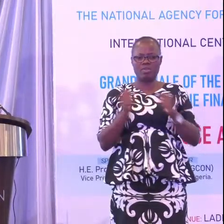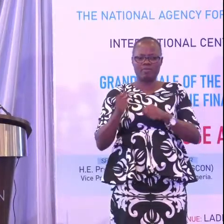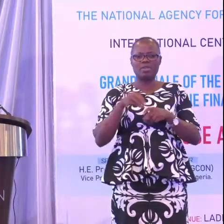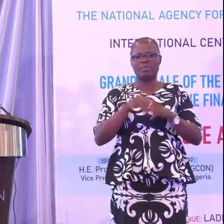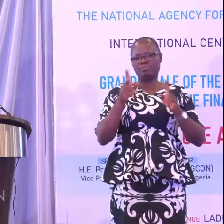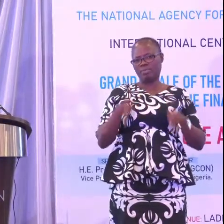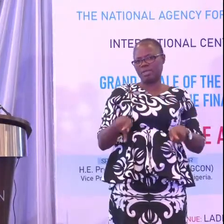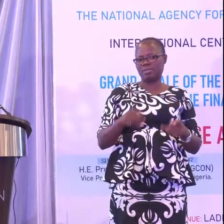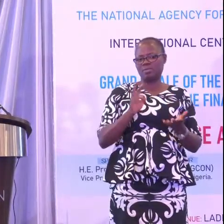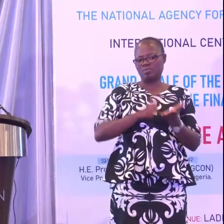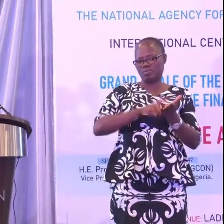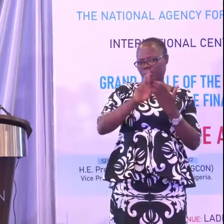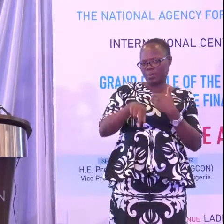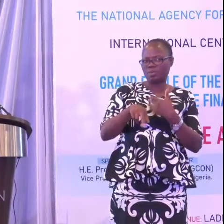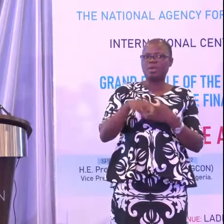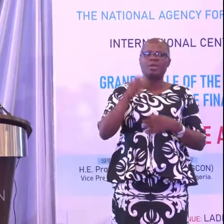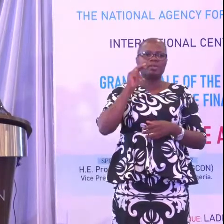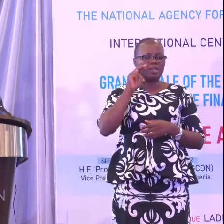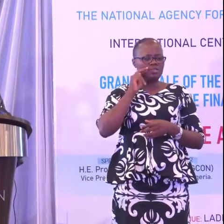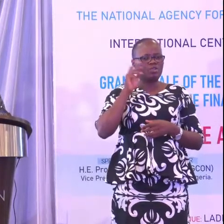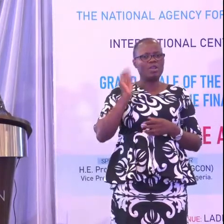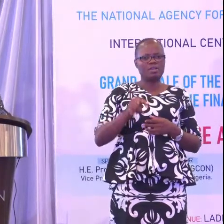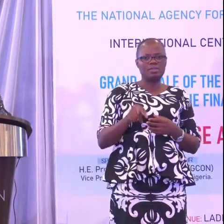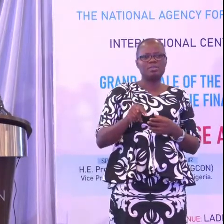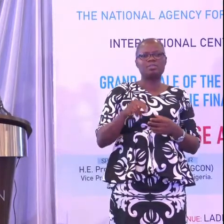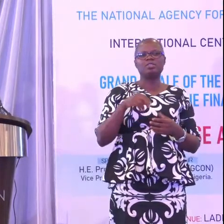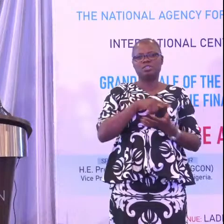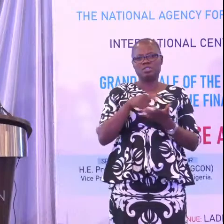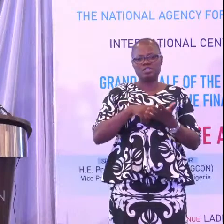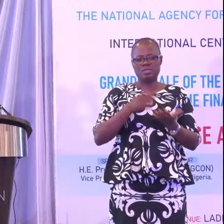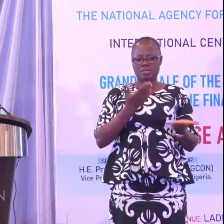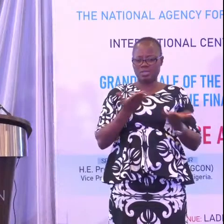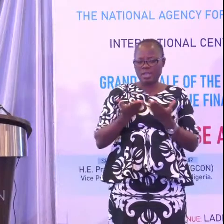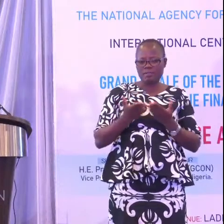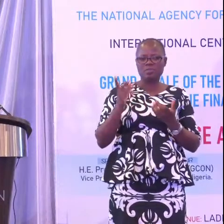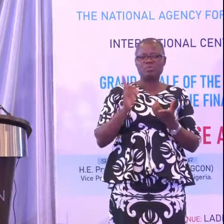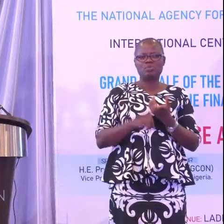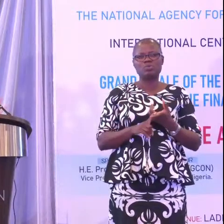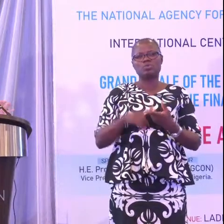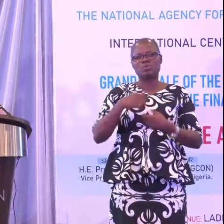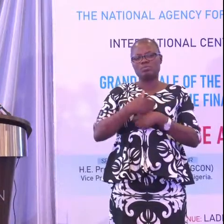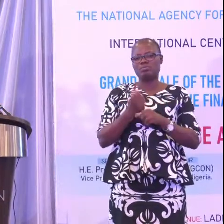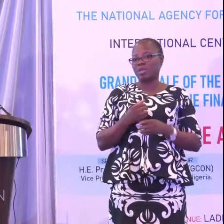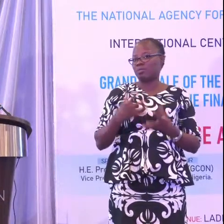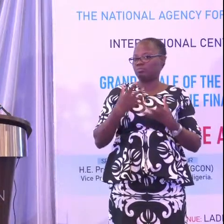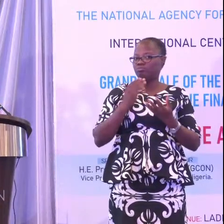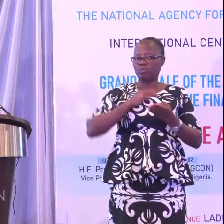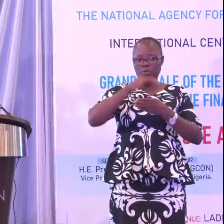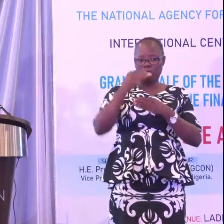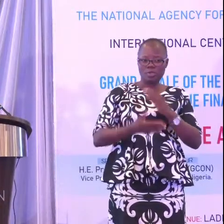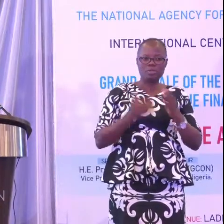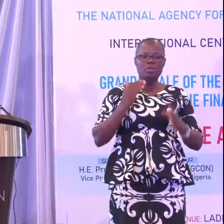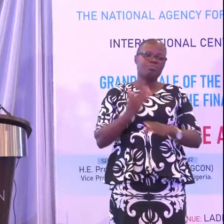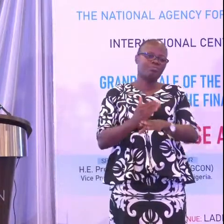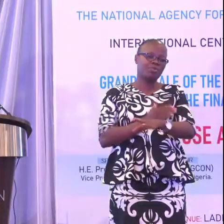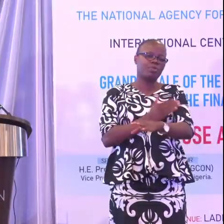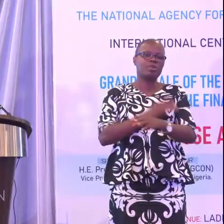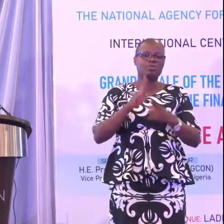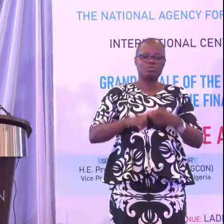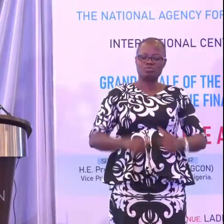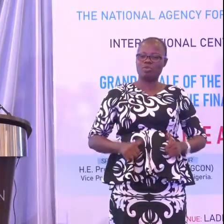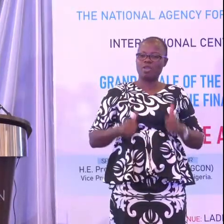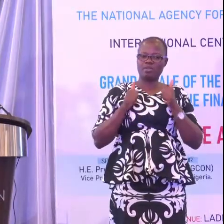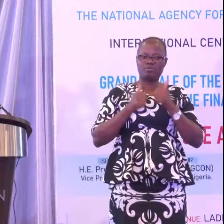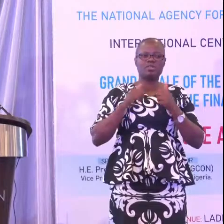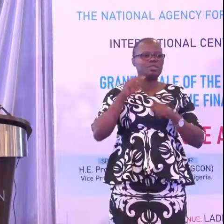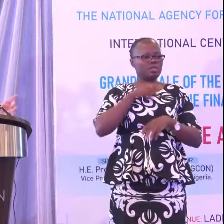Persons Report. Nigeria maintained its status at Tier 2 and made excellent progress in addressing recommendations from previous